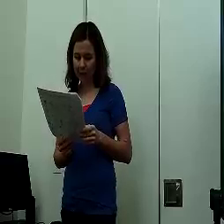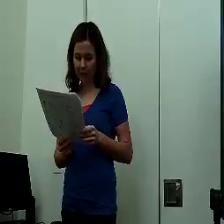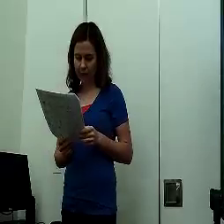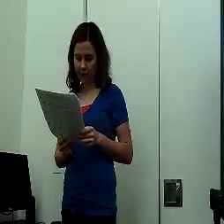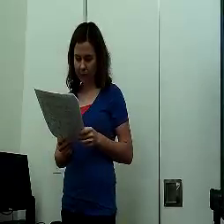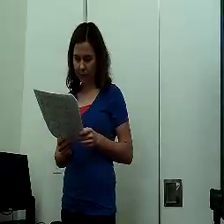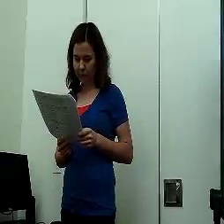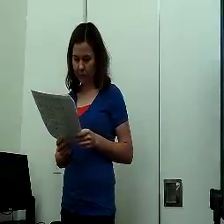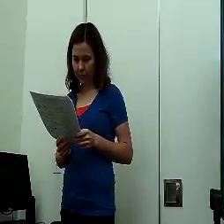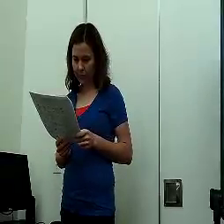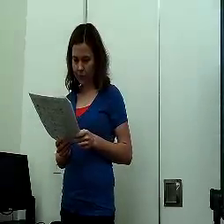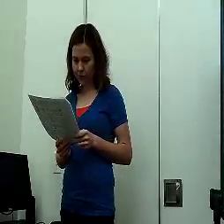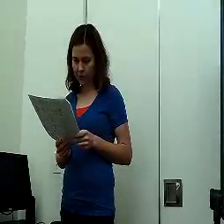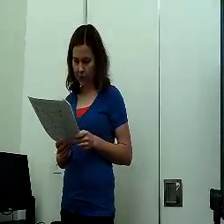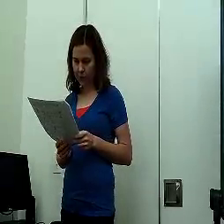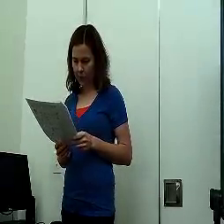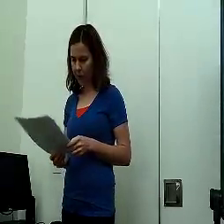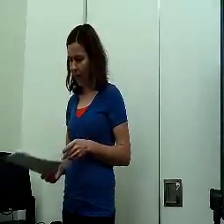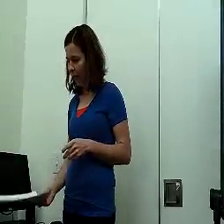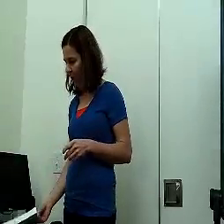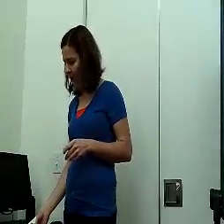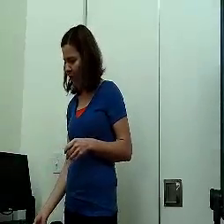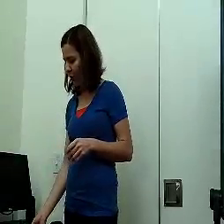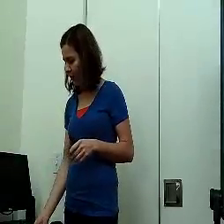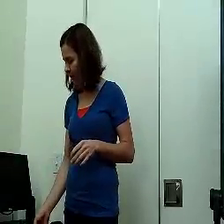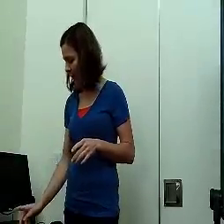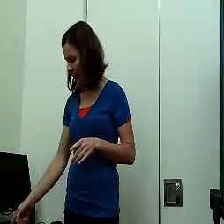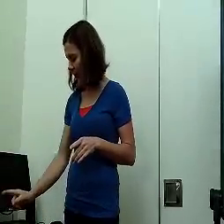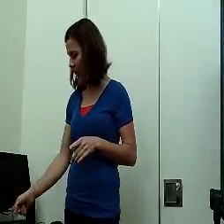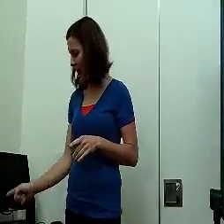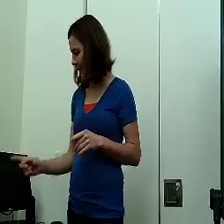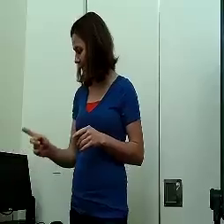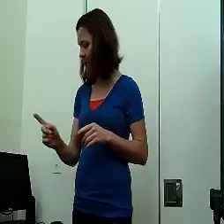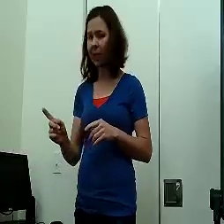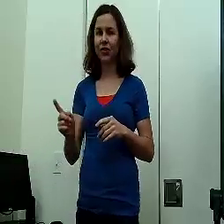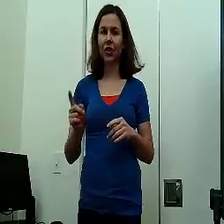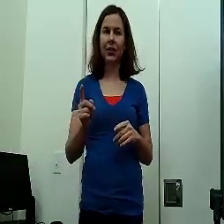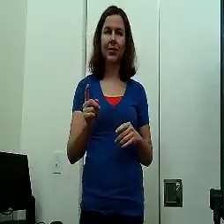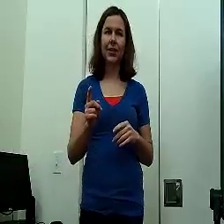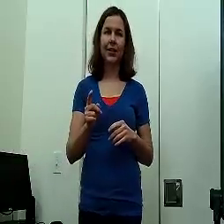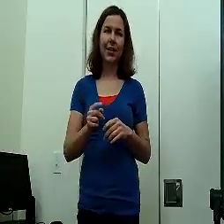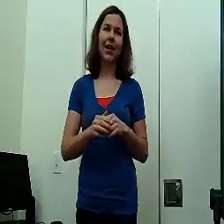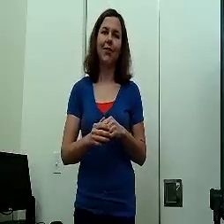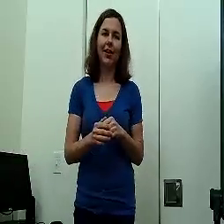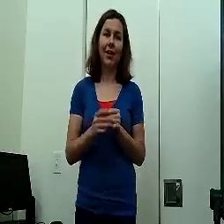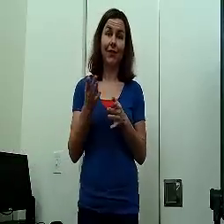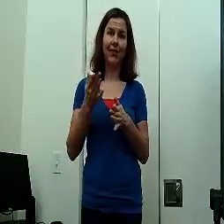let's do, okay, another one that looks funny based on the picture, so it's good to have it on